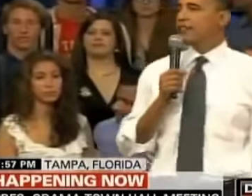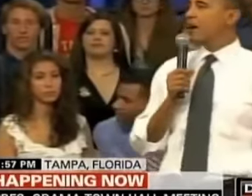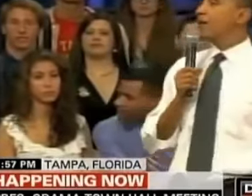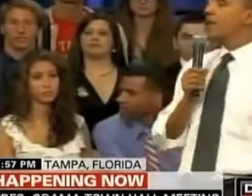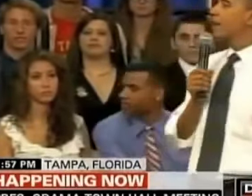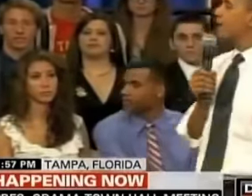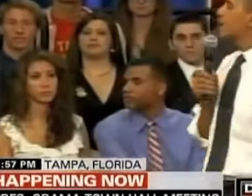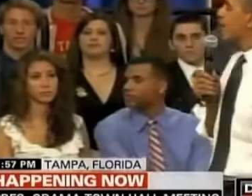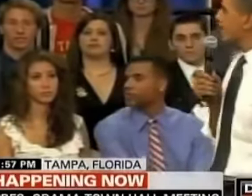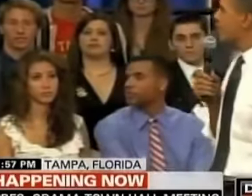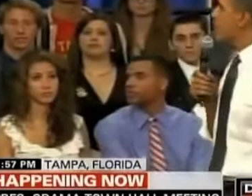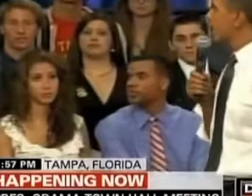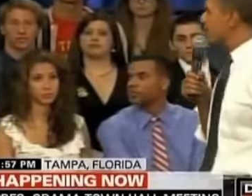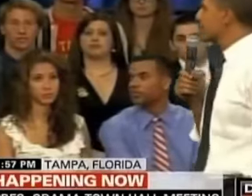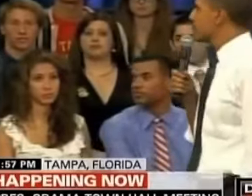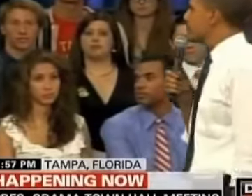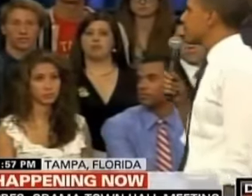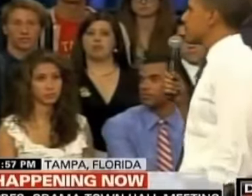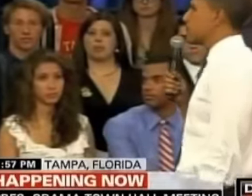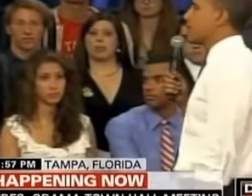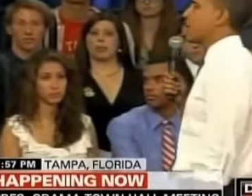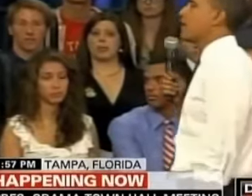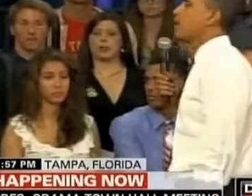Let me just talk about the Middle East generally.